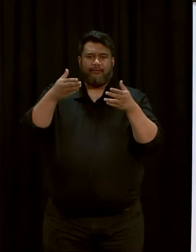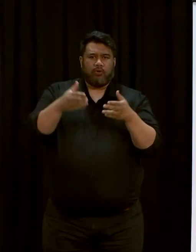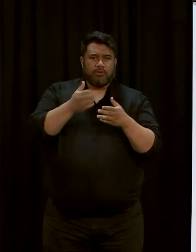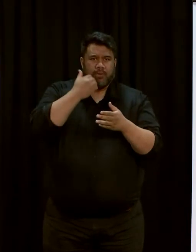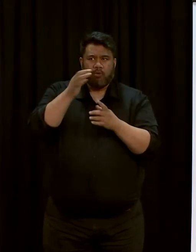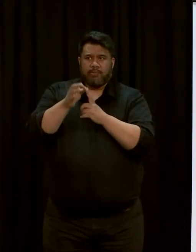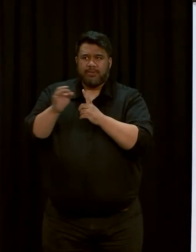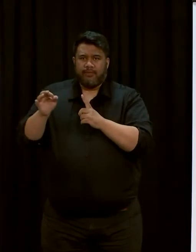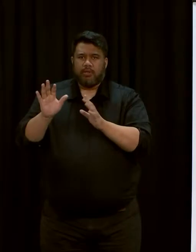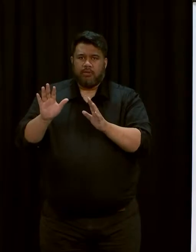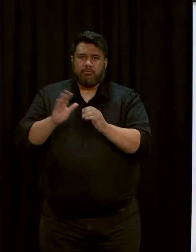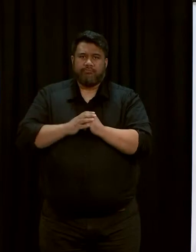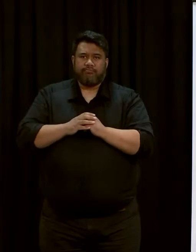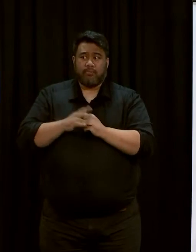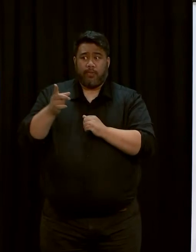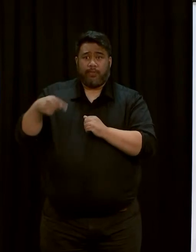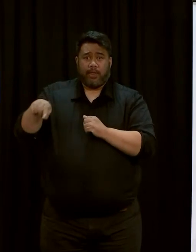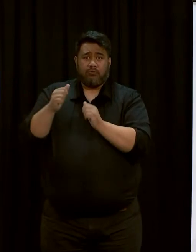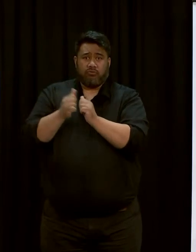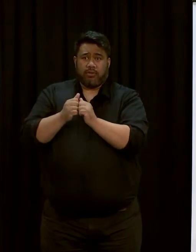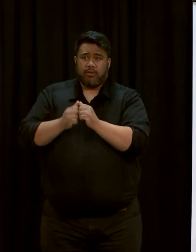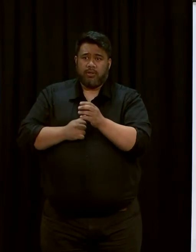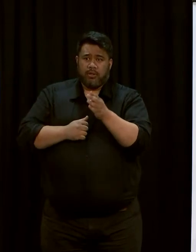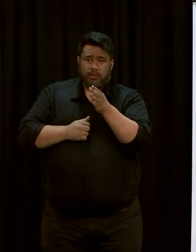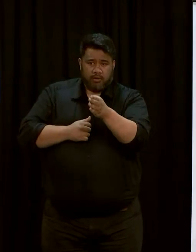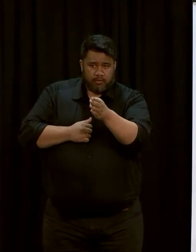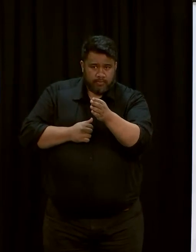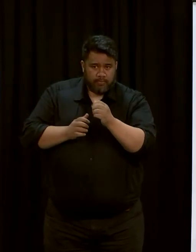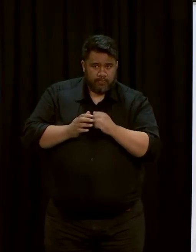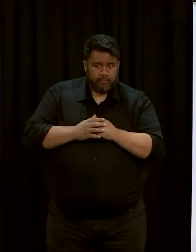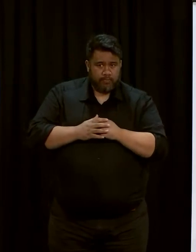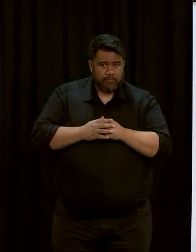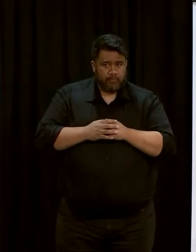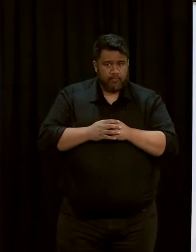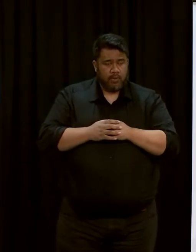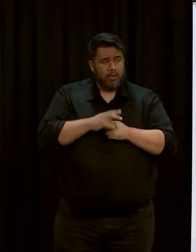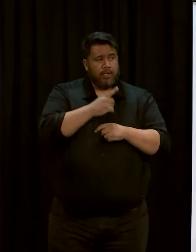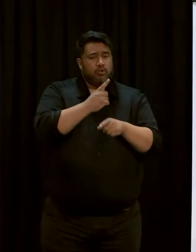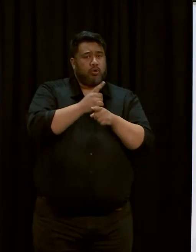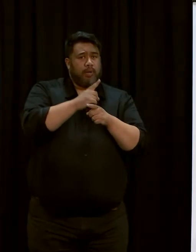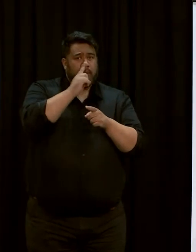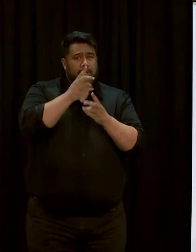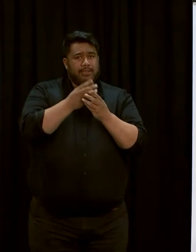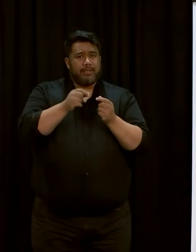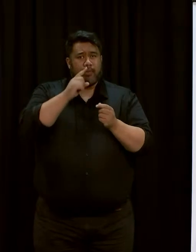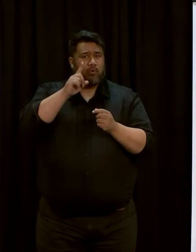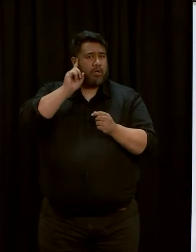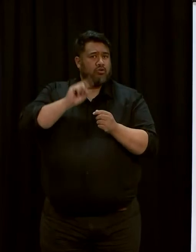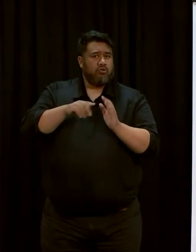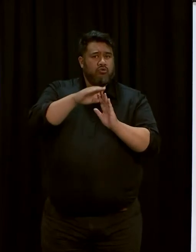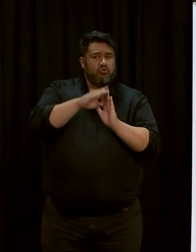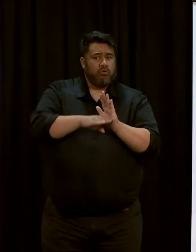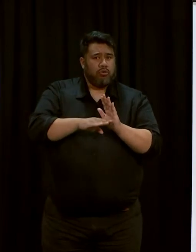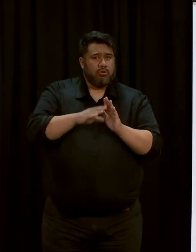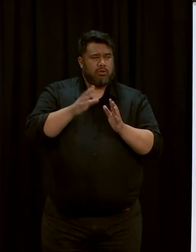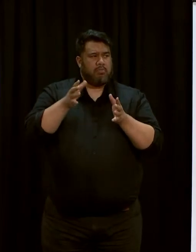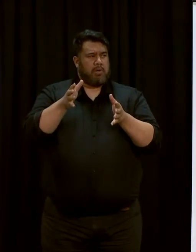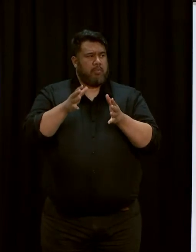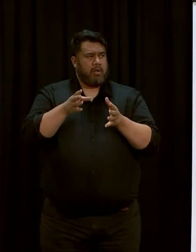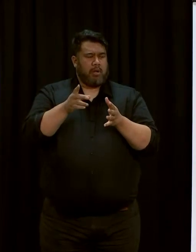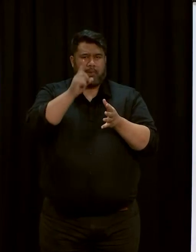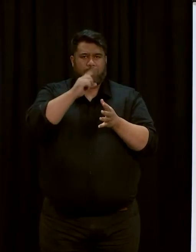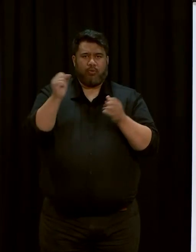was their focus. Yeah. You both talked about the non-compliance and that there's evidence of non-compliance within homes, people going to